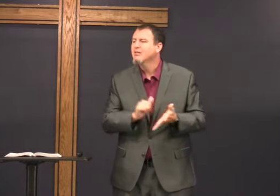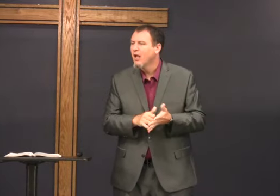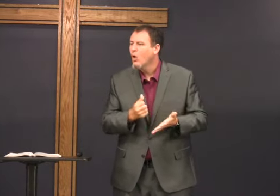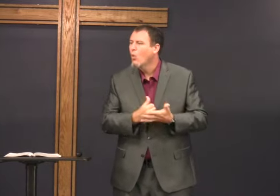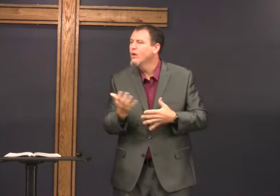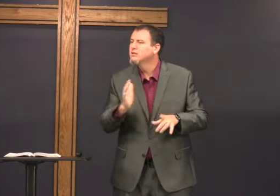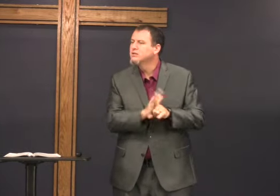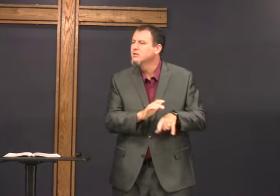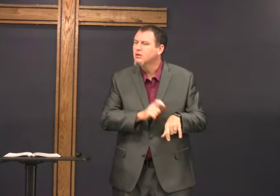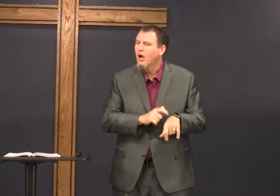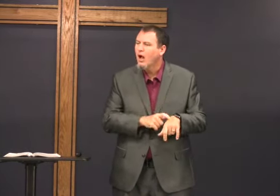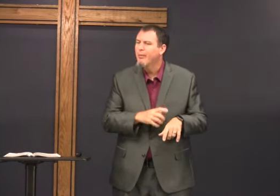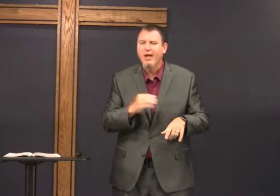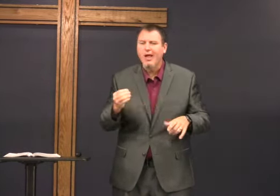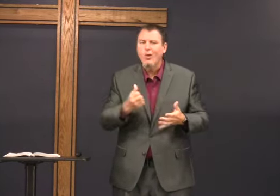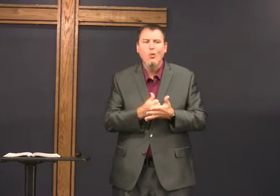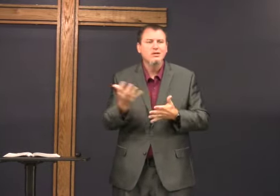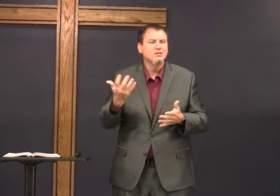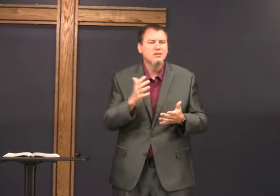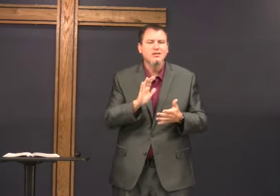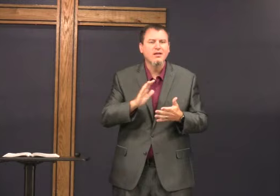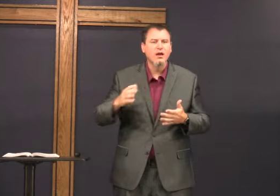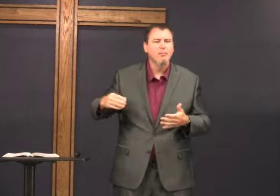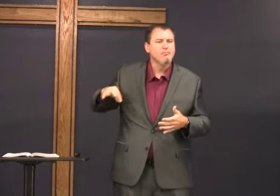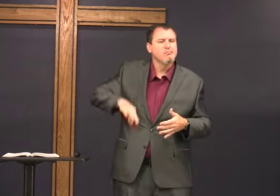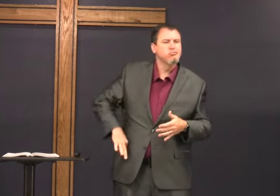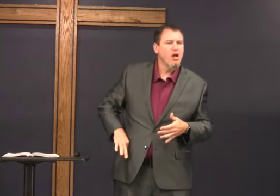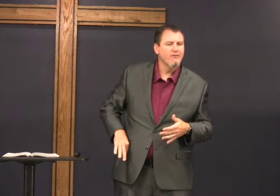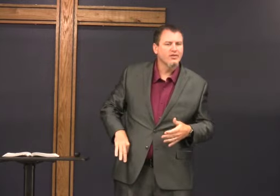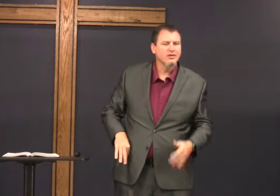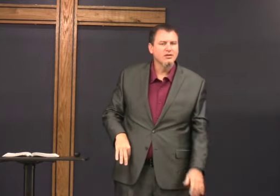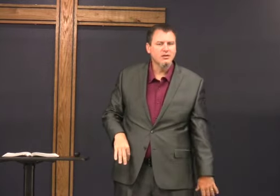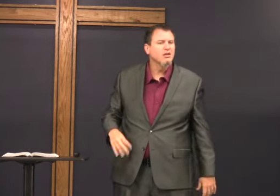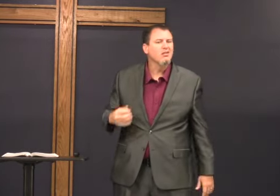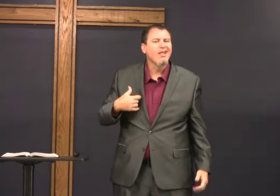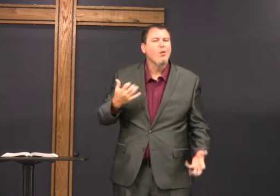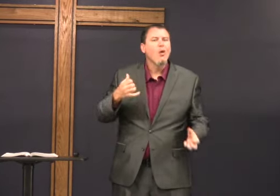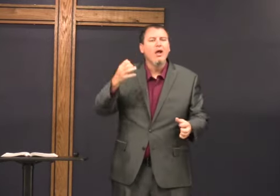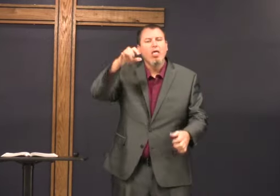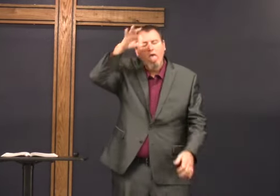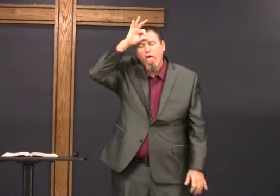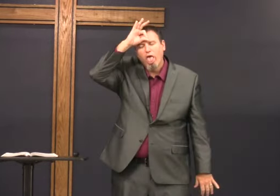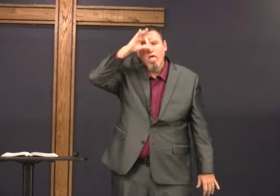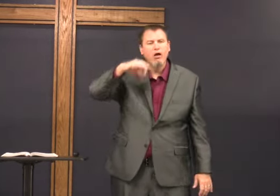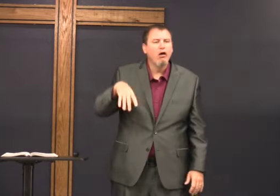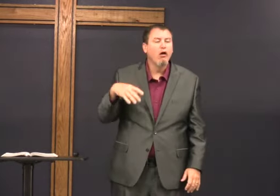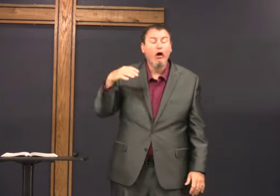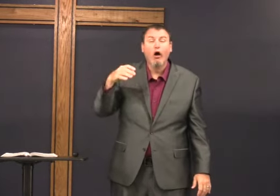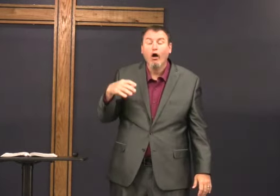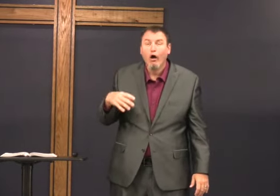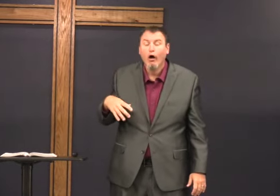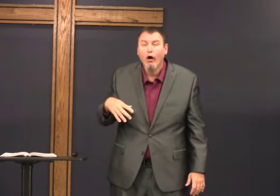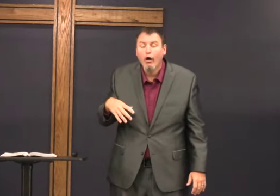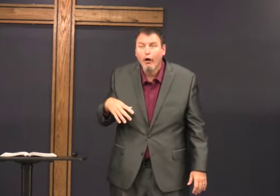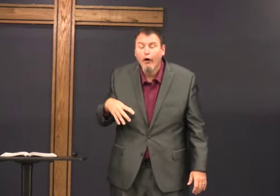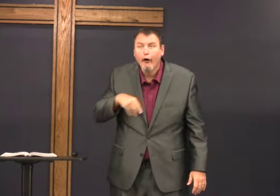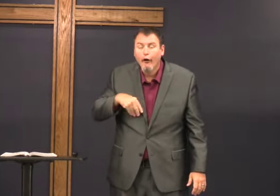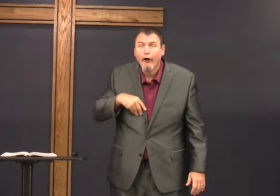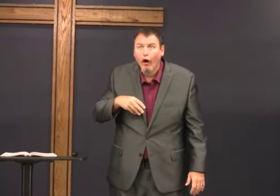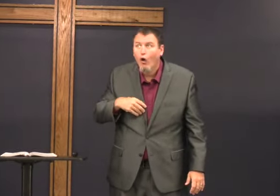Car salesmen hate it when you waste their time. They don't make a profit. They make a profit out of people who